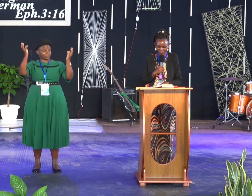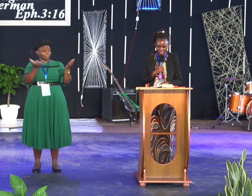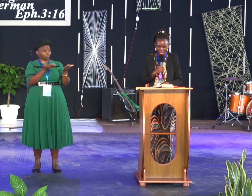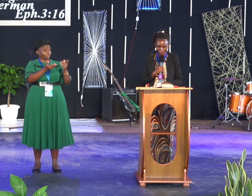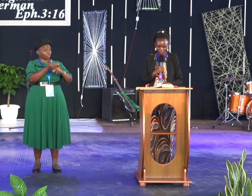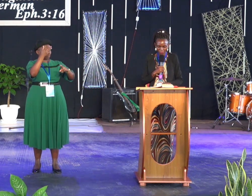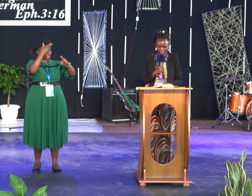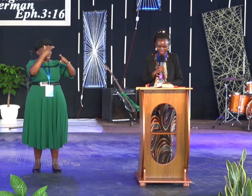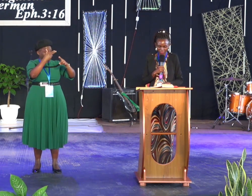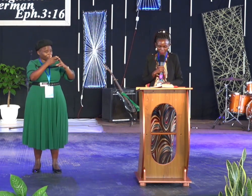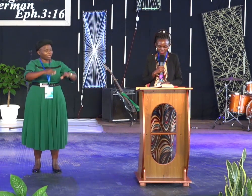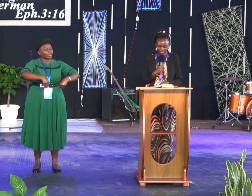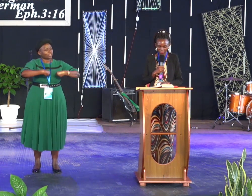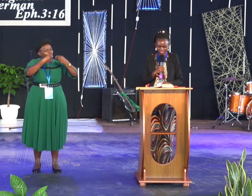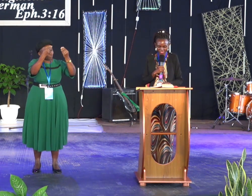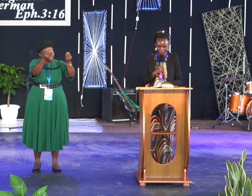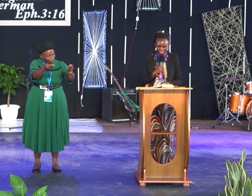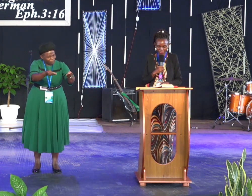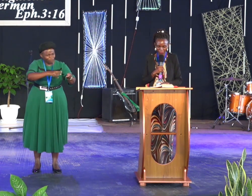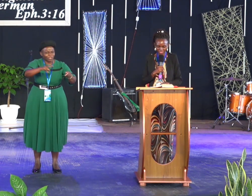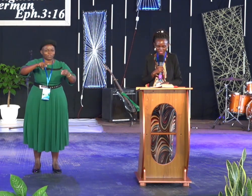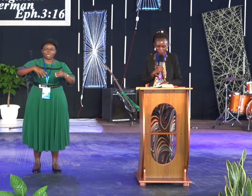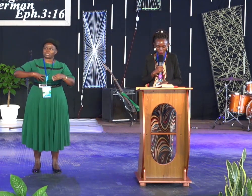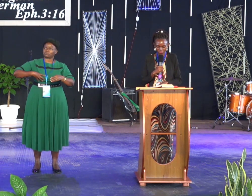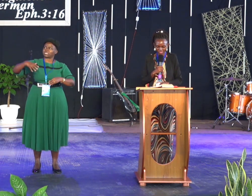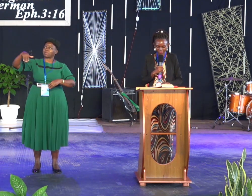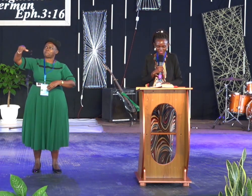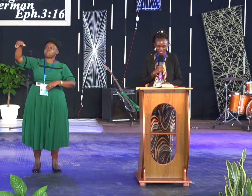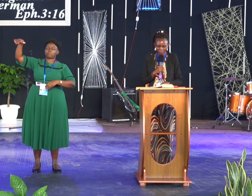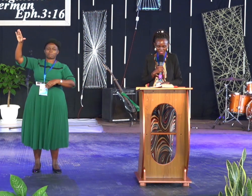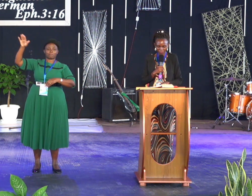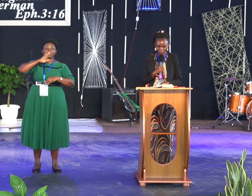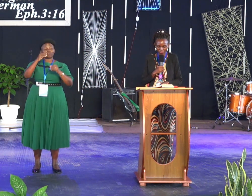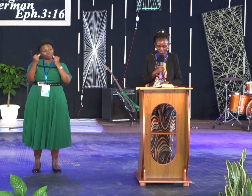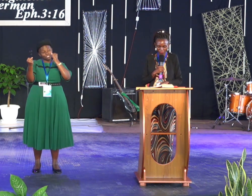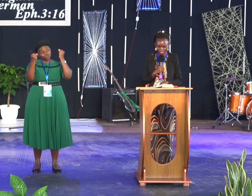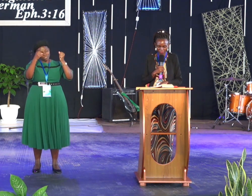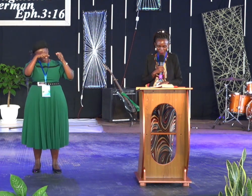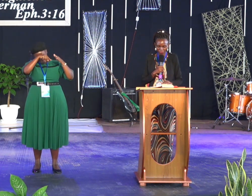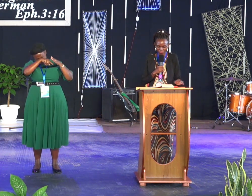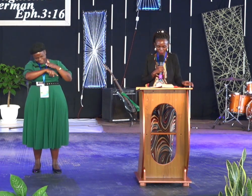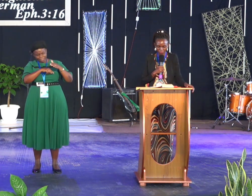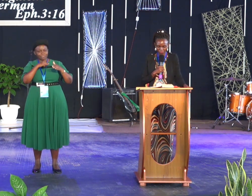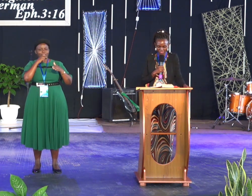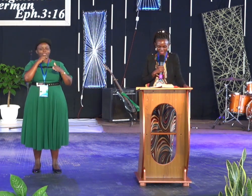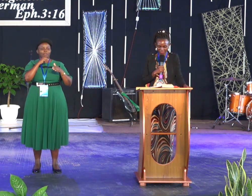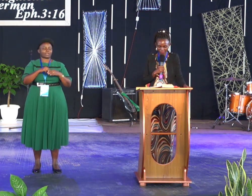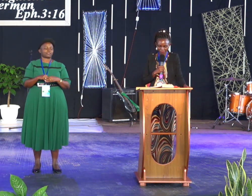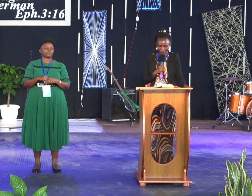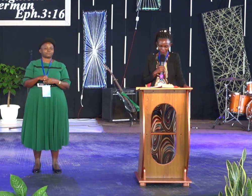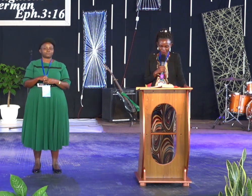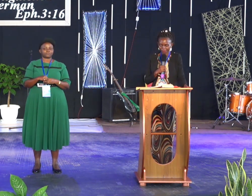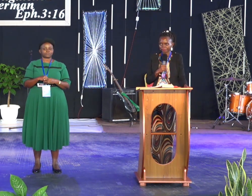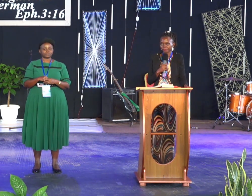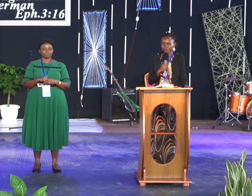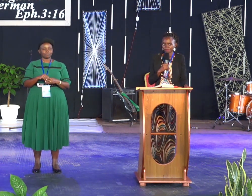erinnya. Abawe mwe, ng'obugagga bw'ekitiibwa kye bwe buli, okunywezebwa n'amaanyi mu mwoyo gwe mu muntu ow'omunda.